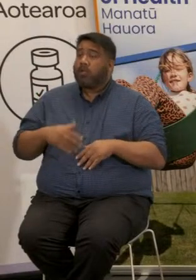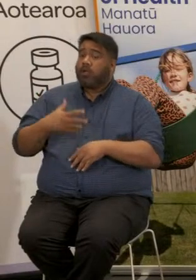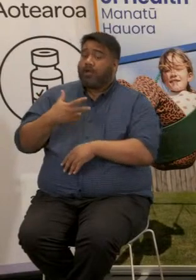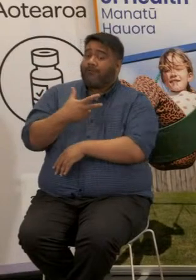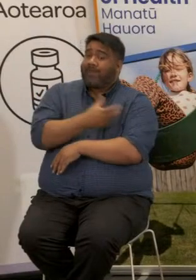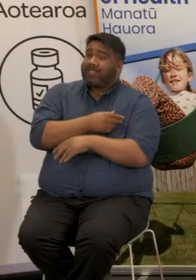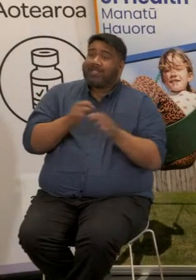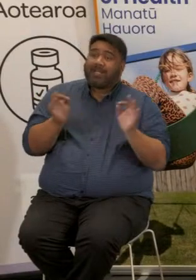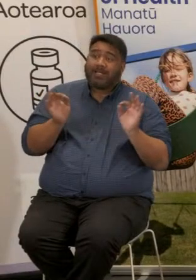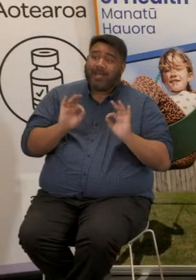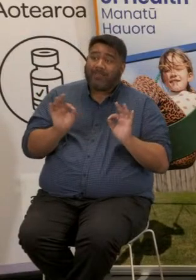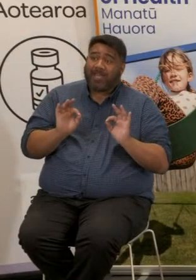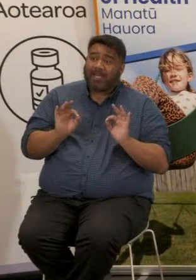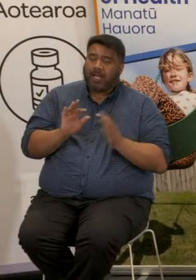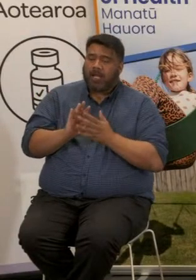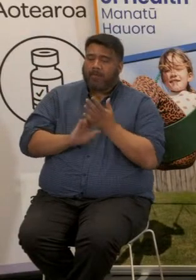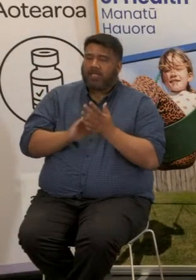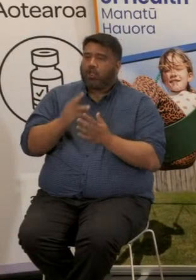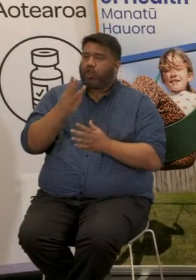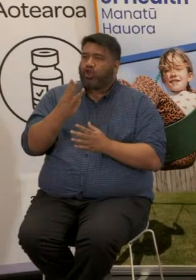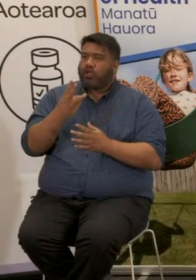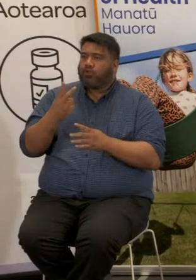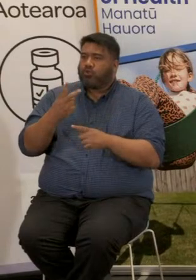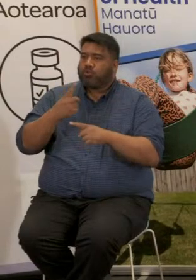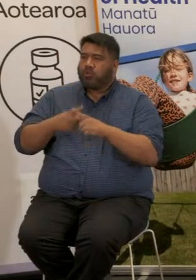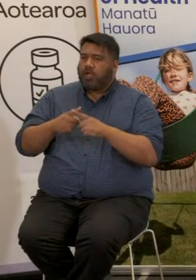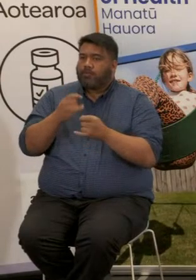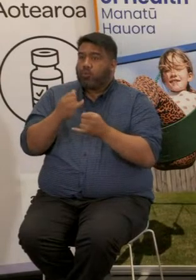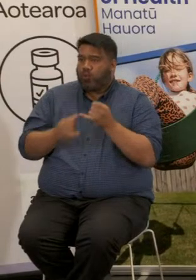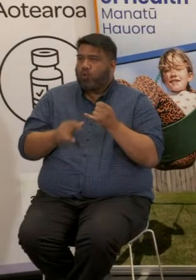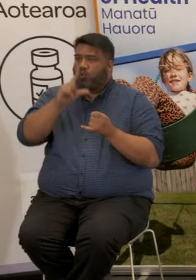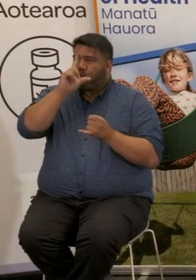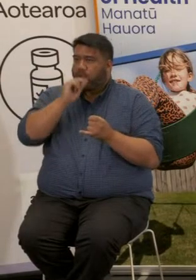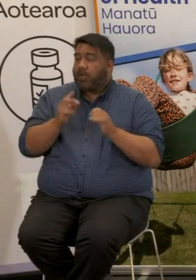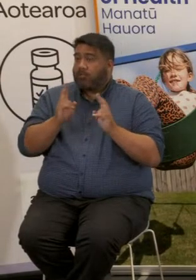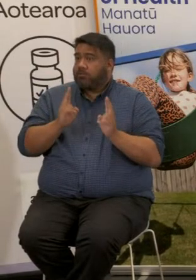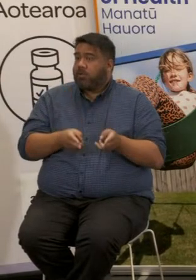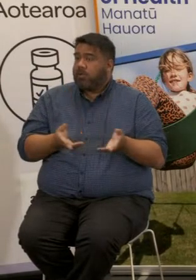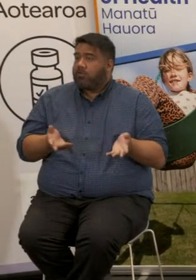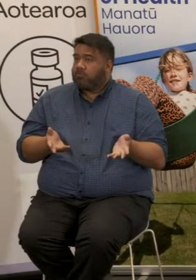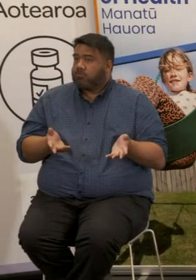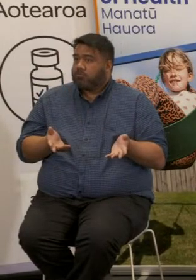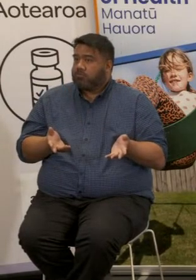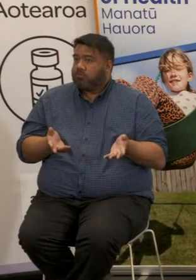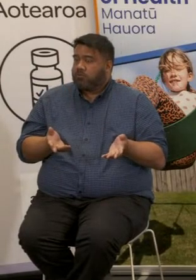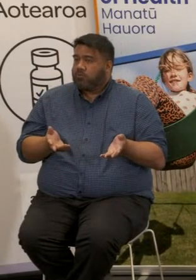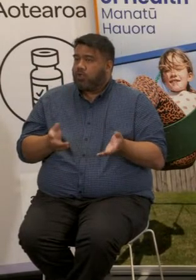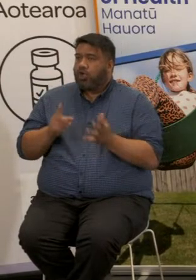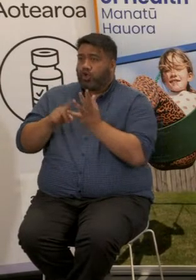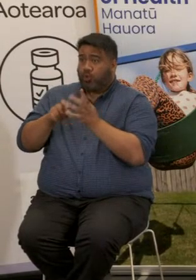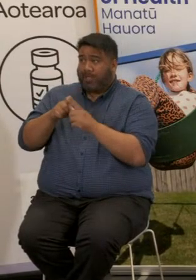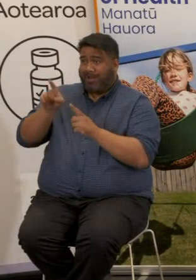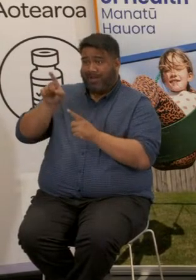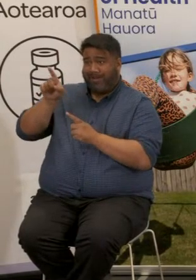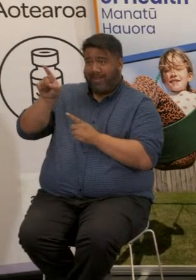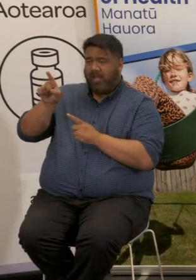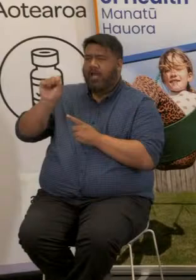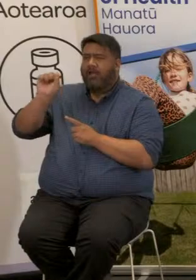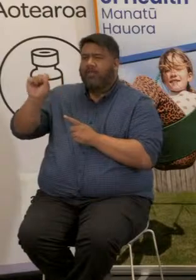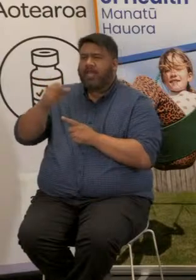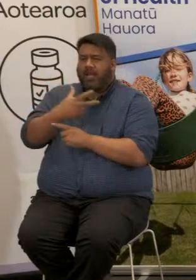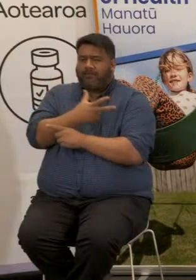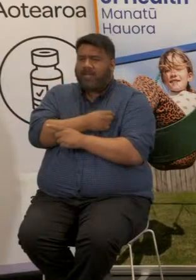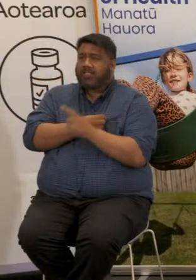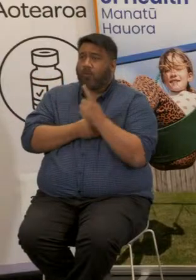in unvaccinated compared with vaccinated people. Now that's in the UK, where they've got a mix of vaccines being